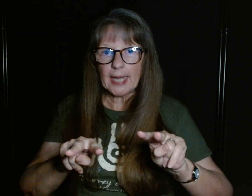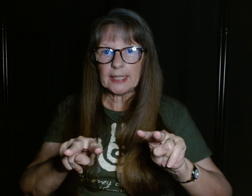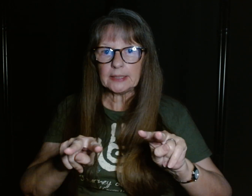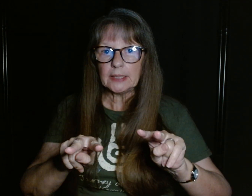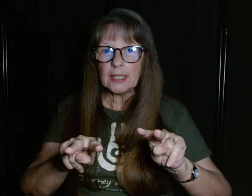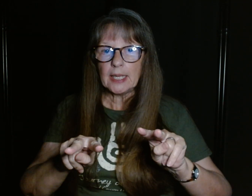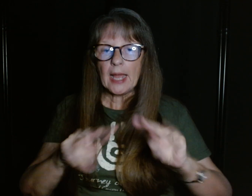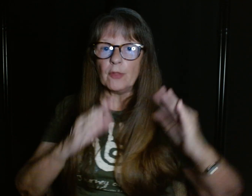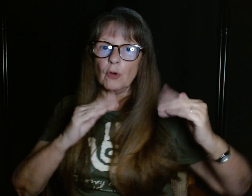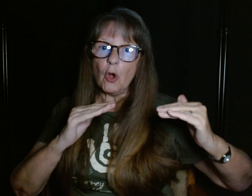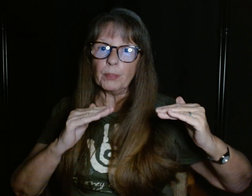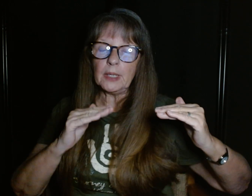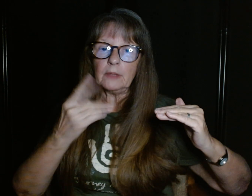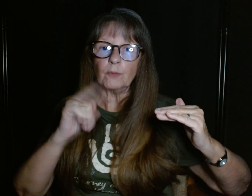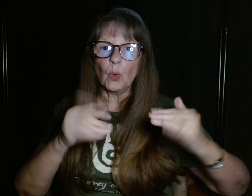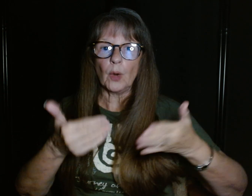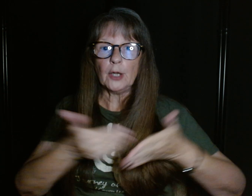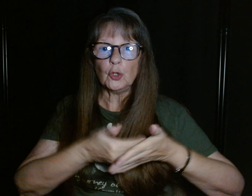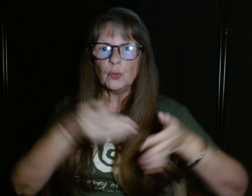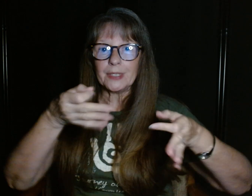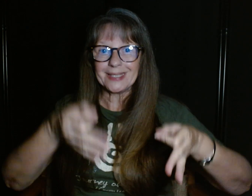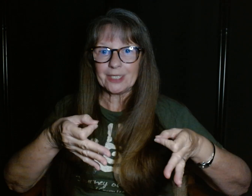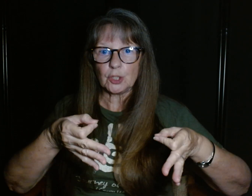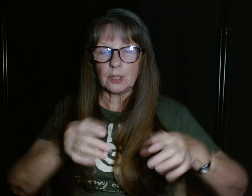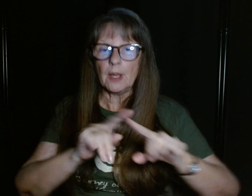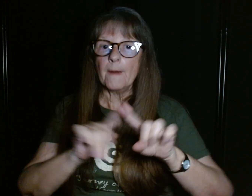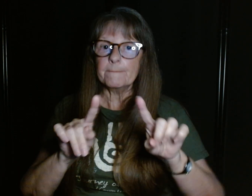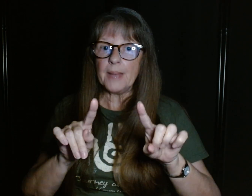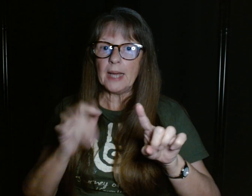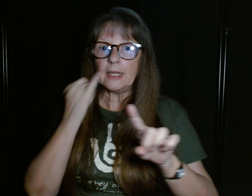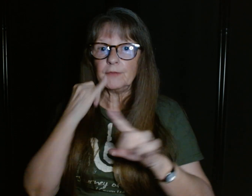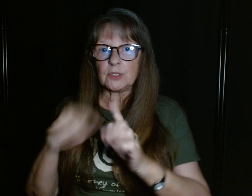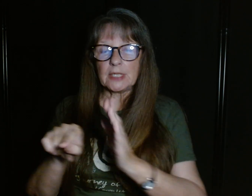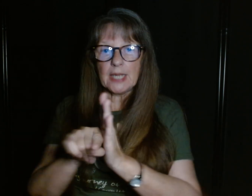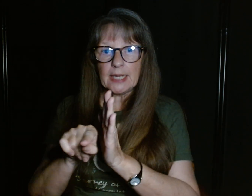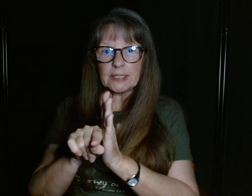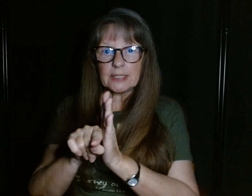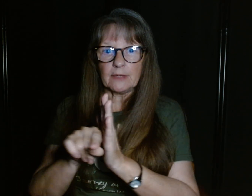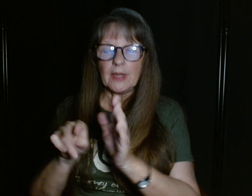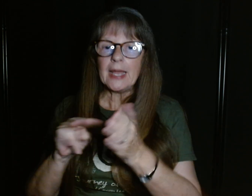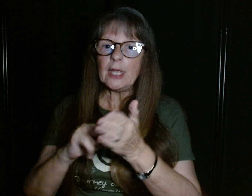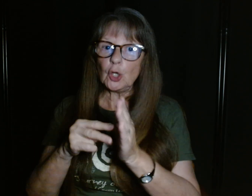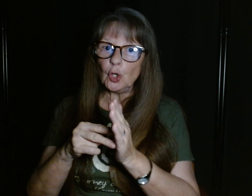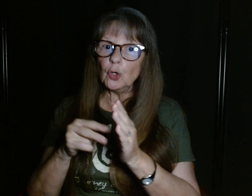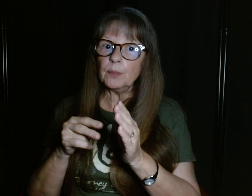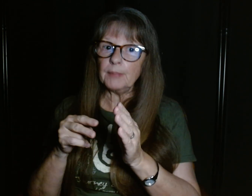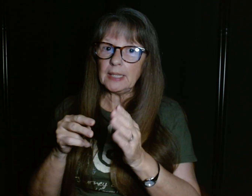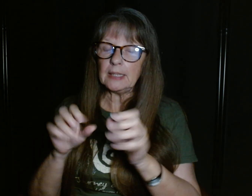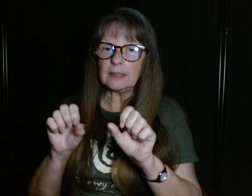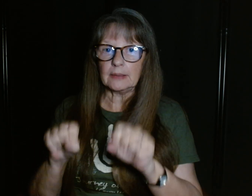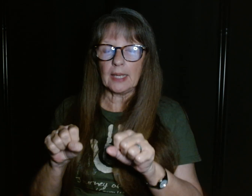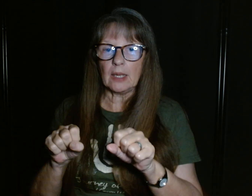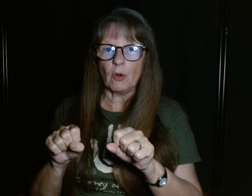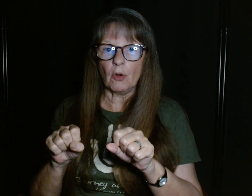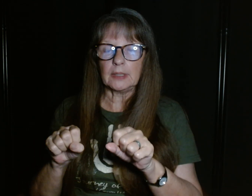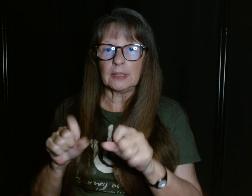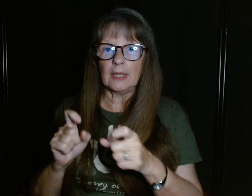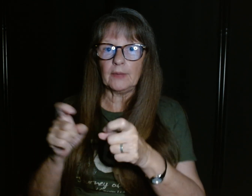it, and they're hoping for a new decision. But if it's negative, it could mean that they are giving